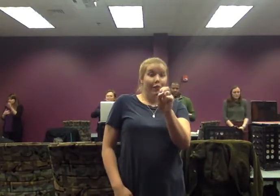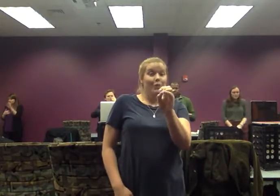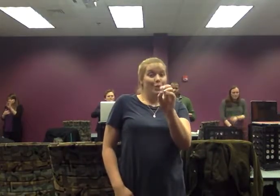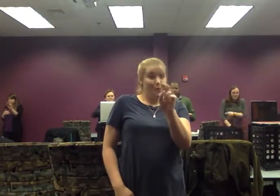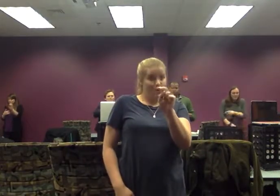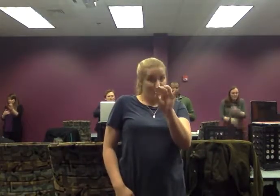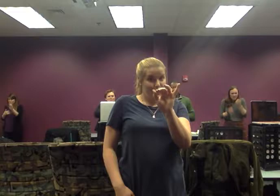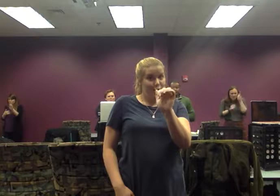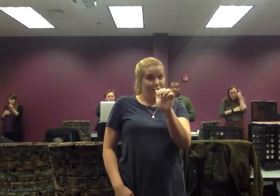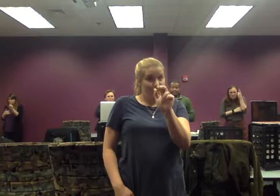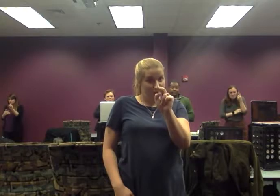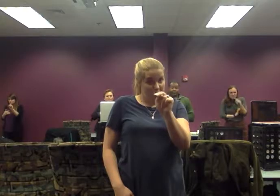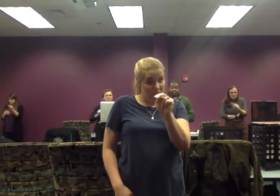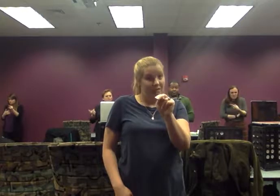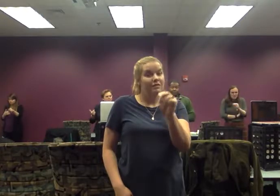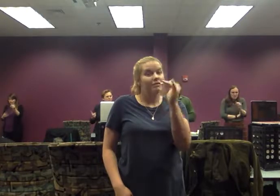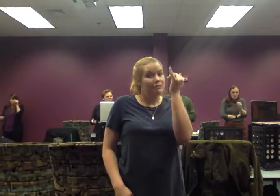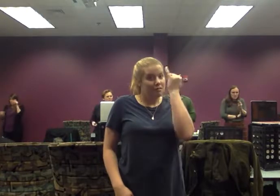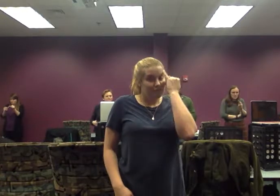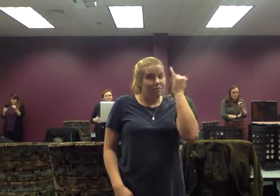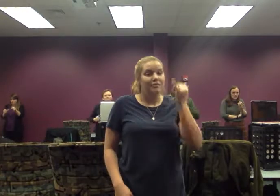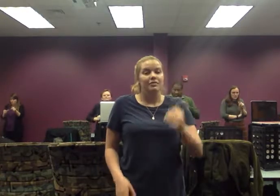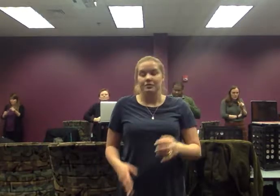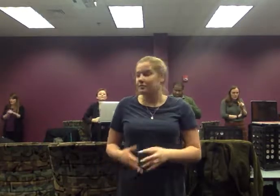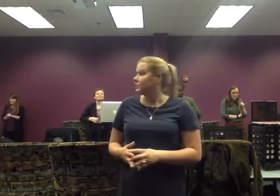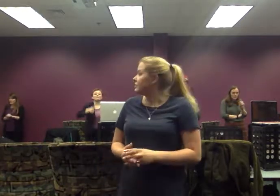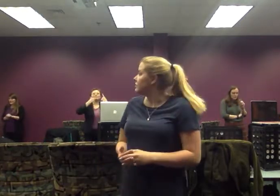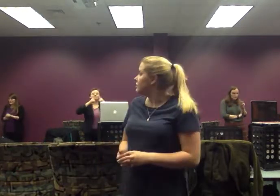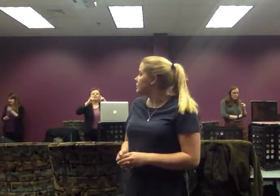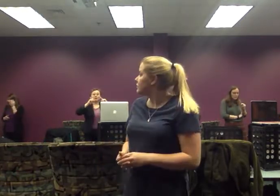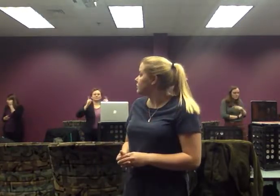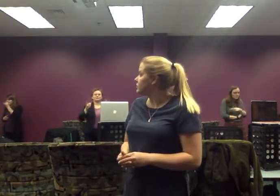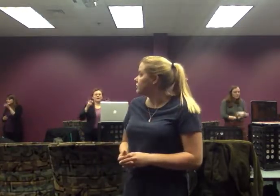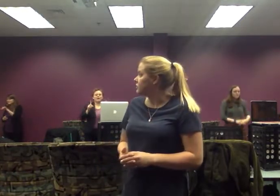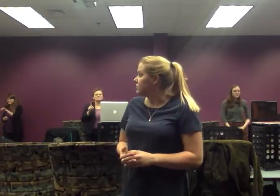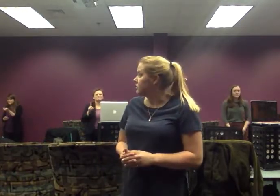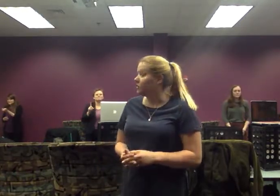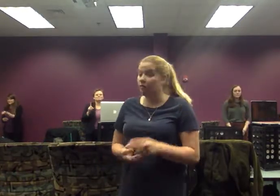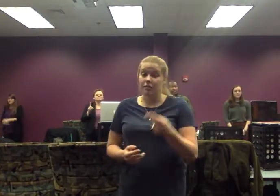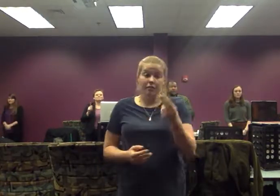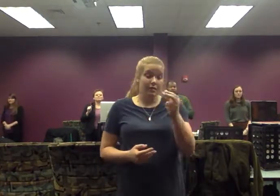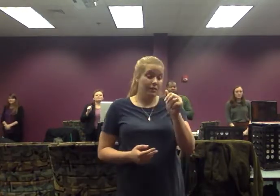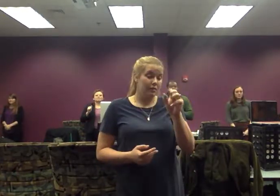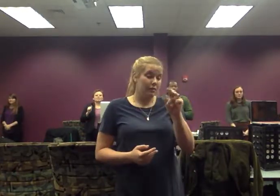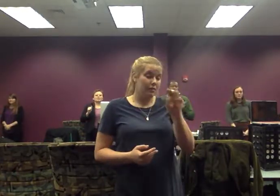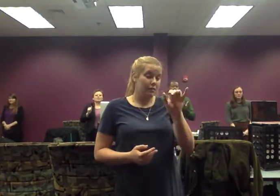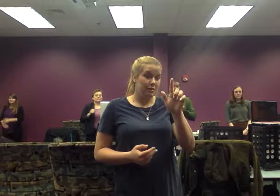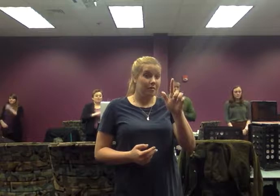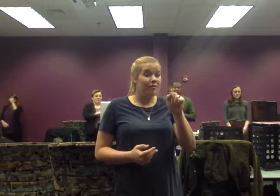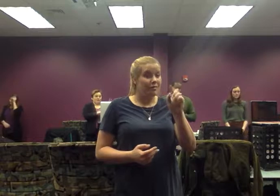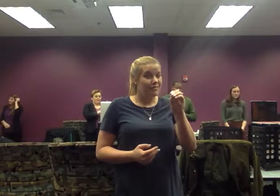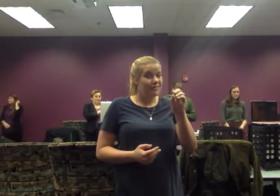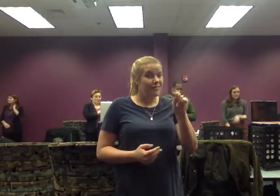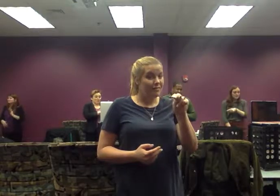there. Finally, we get to the fact that following FDR's